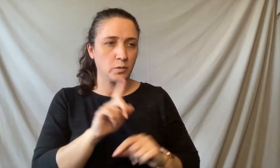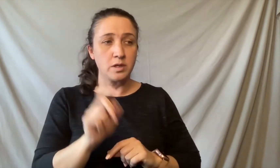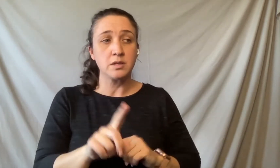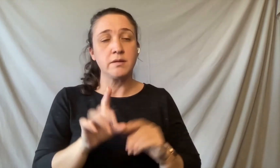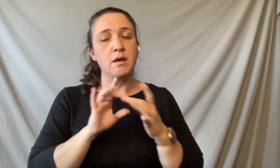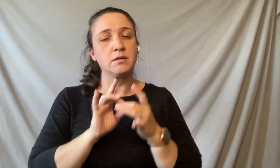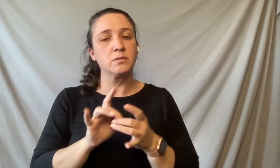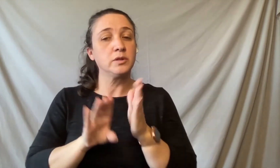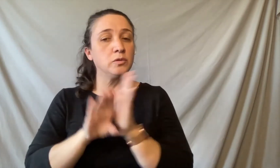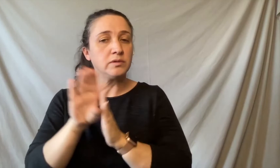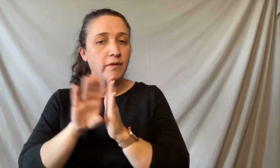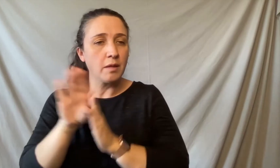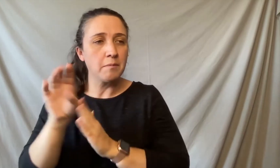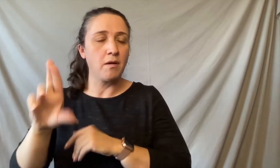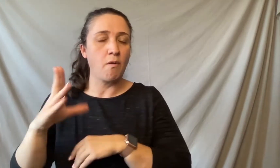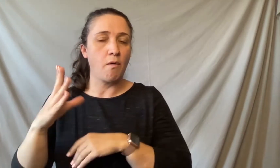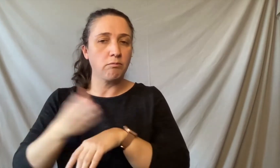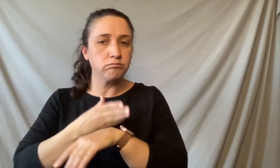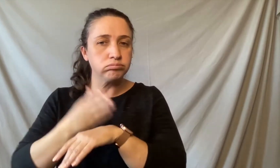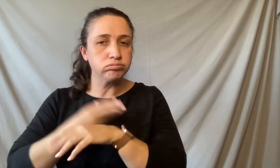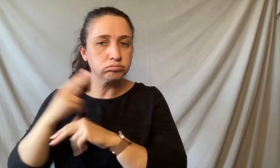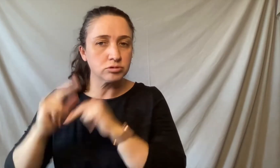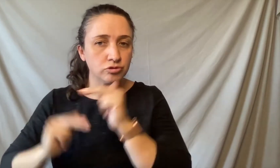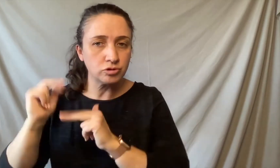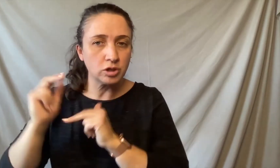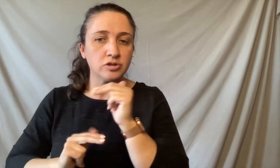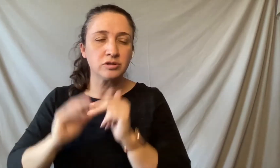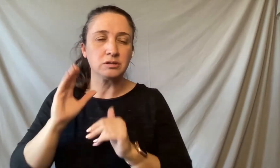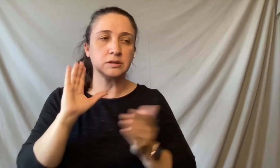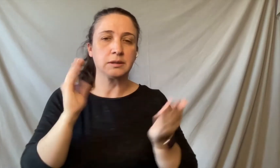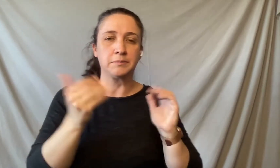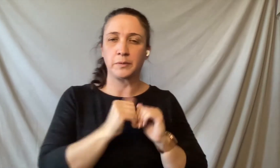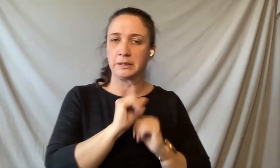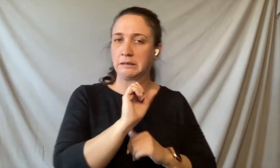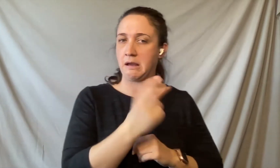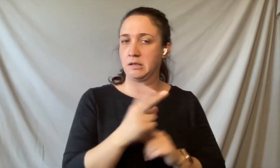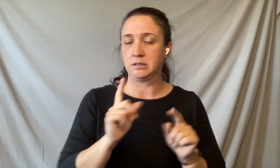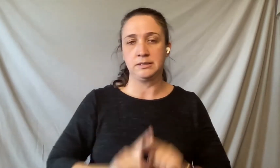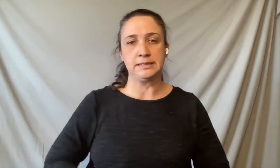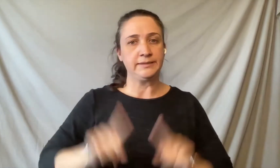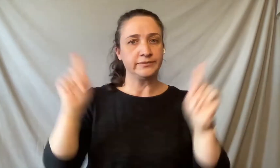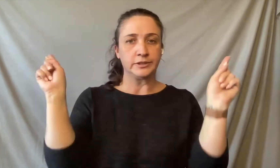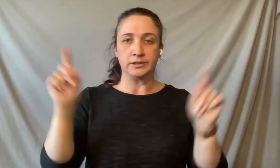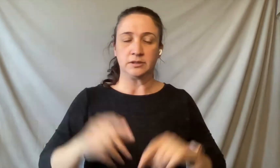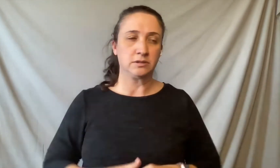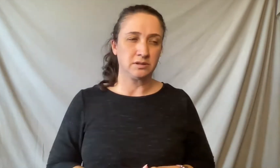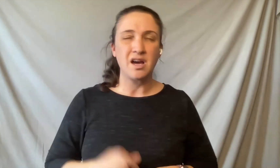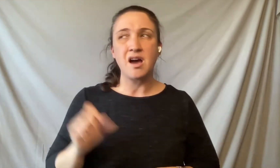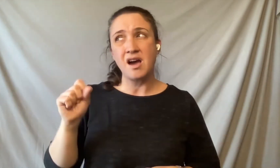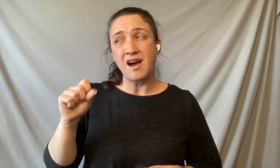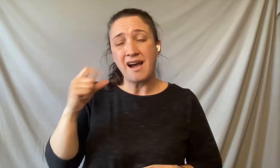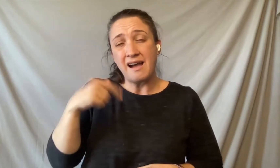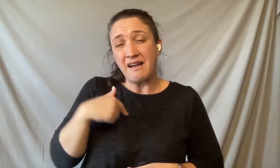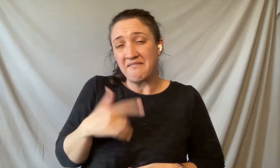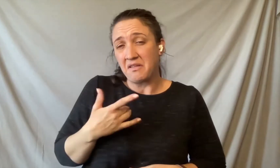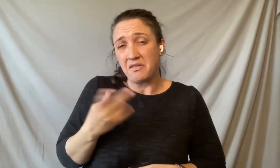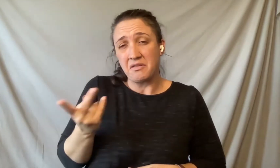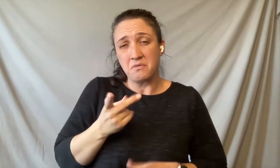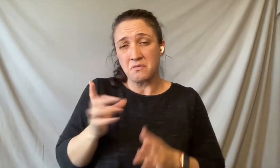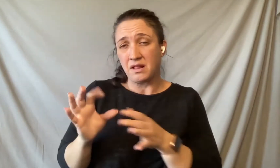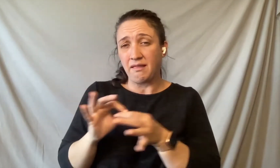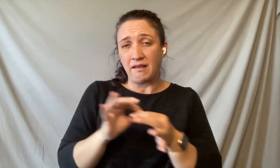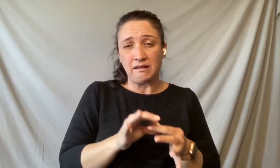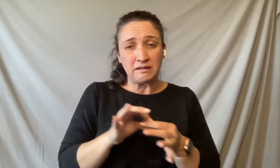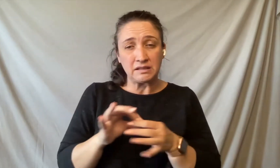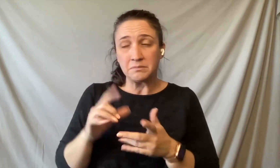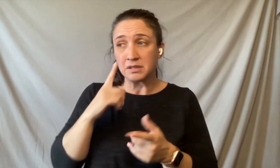question or a construction question than So cash. I think they're related because obviously the less units